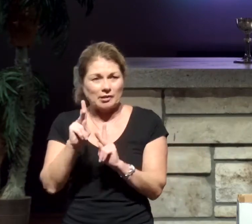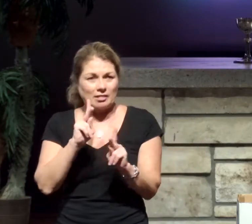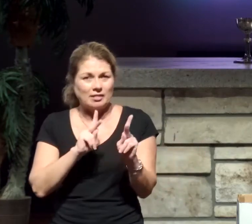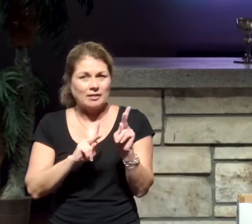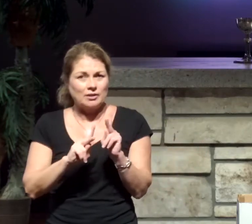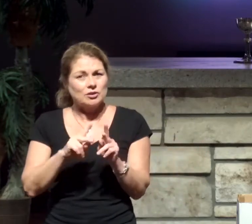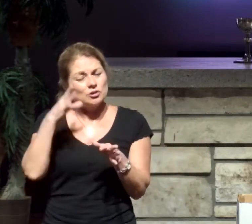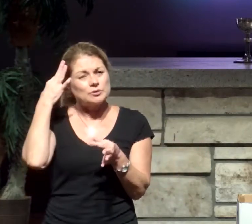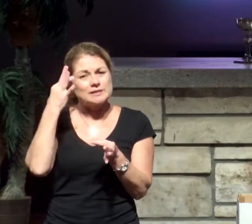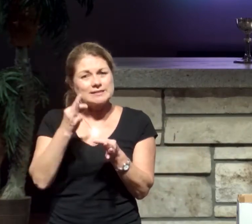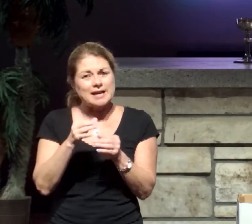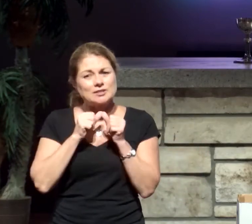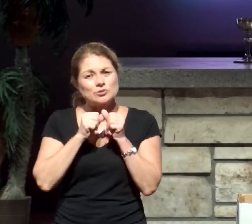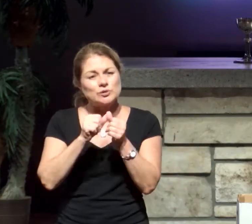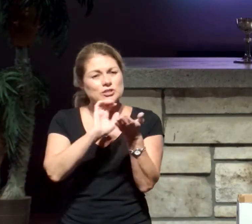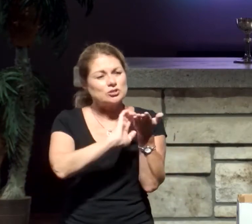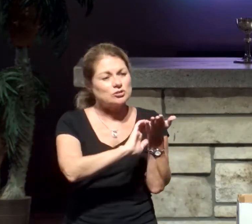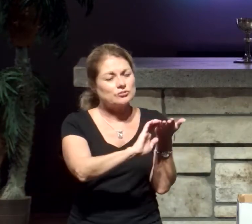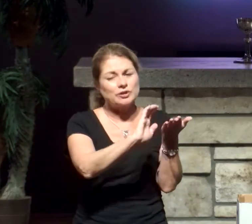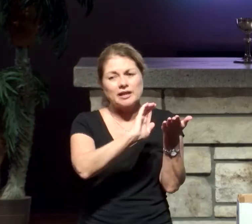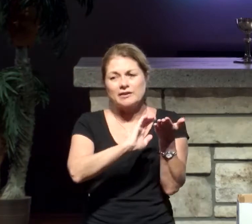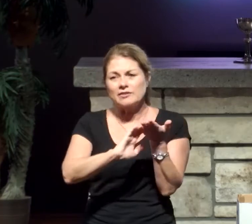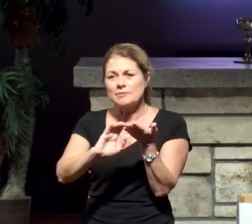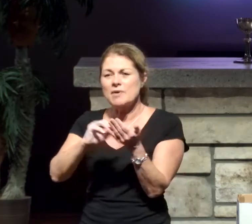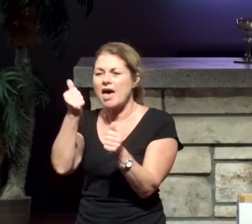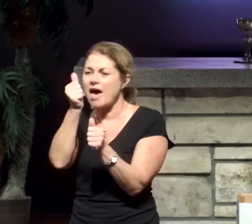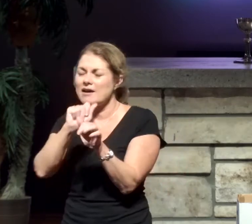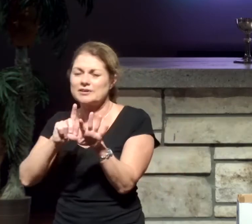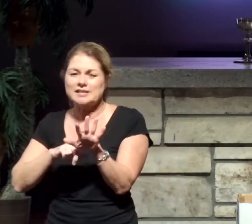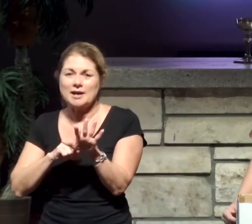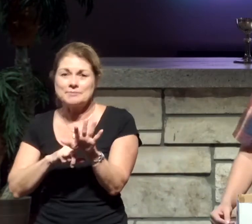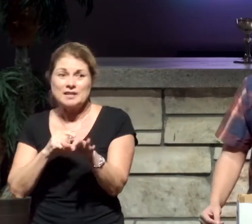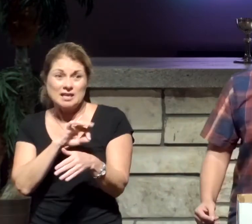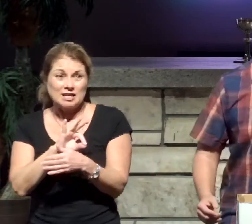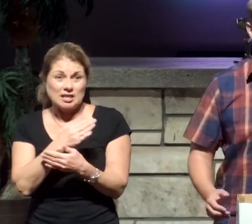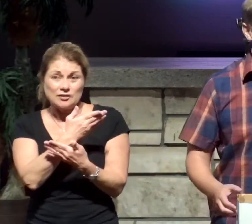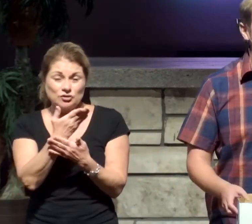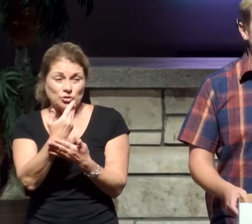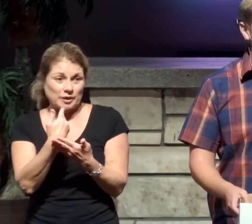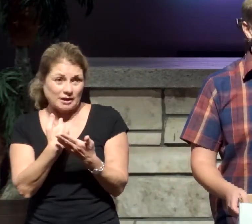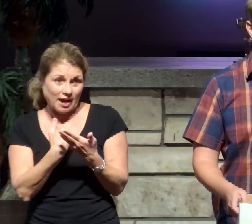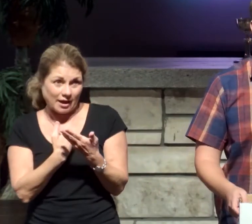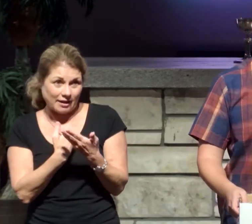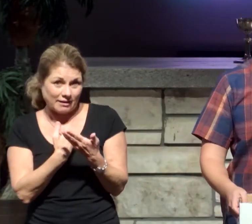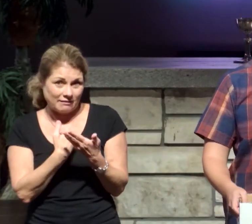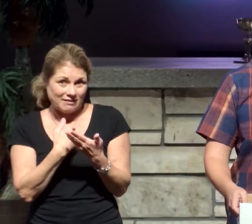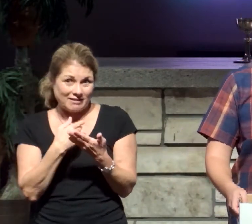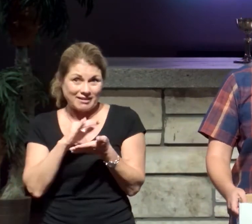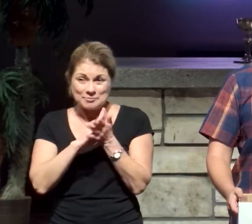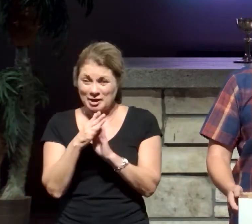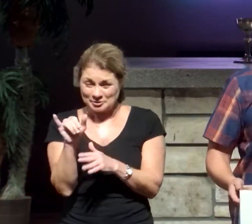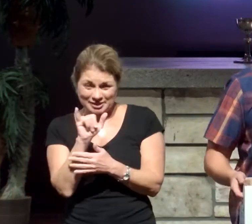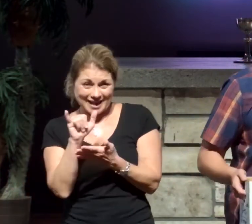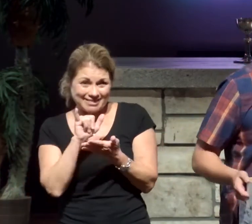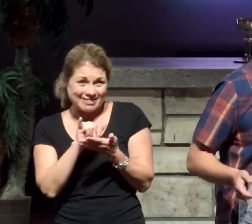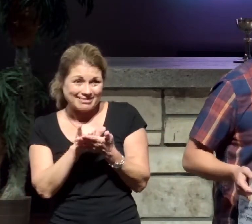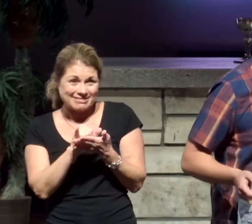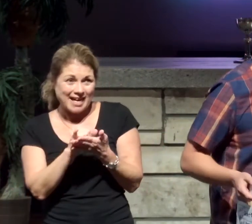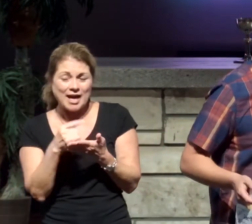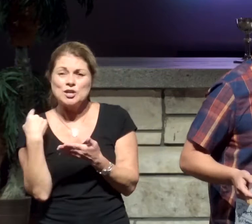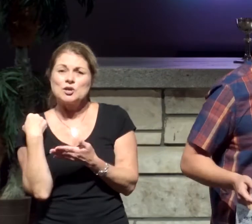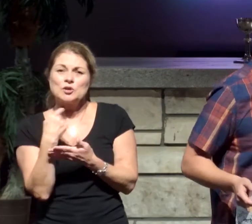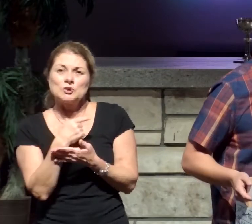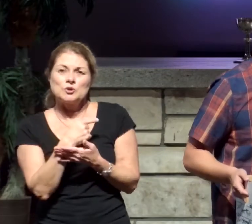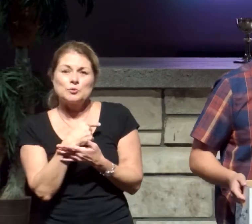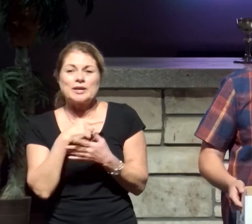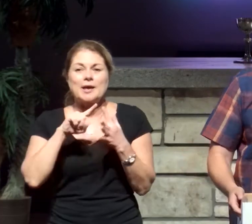to continue to forgive them every single time. And friends, if you and I can be that type of people, then we can begin to